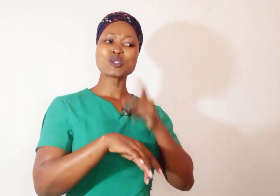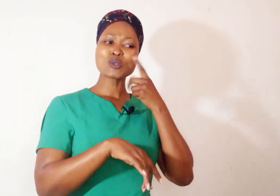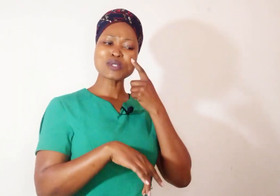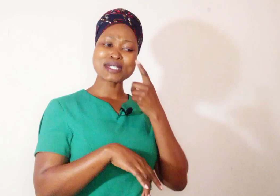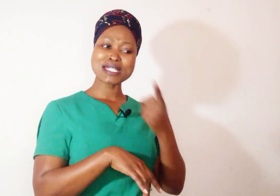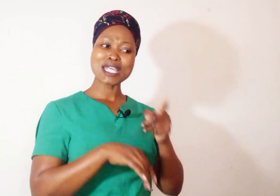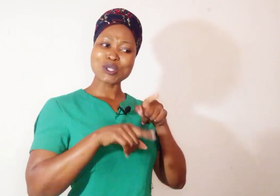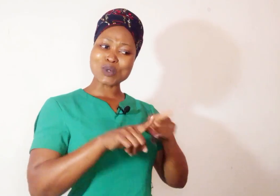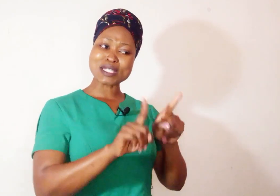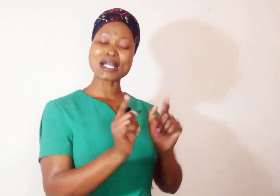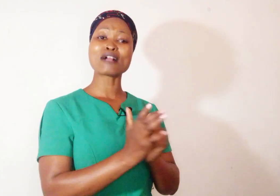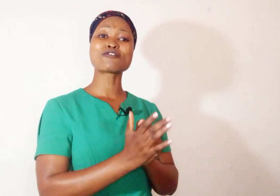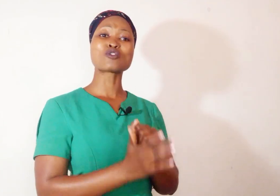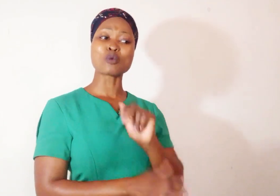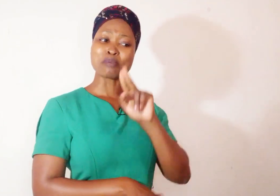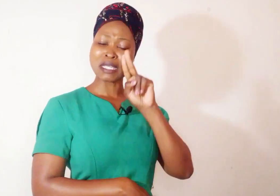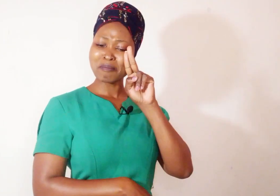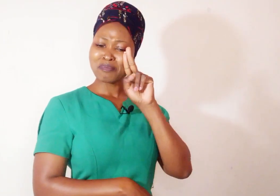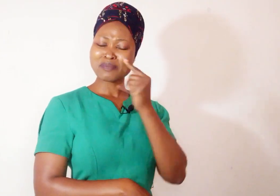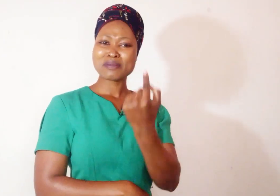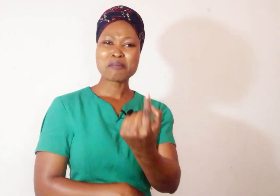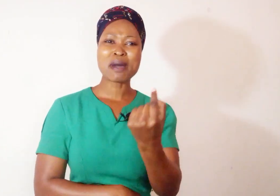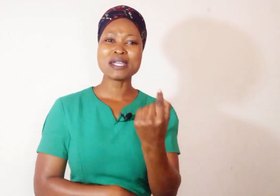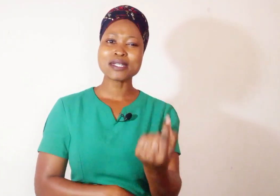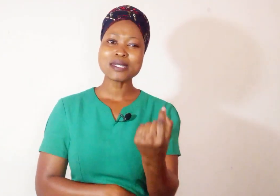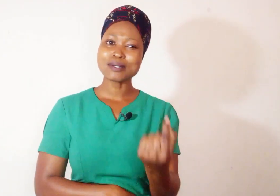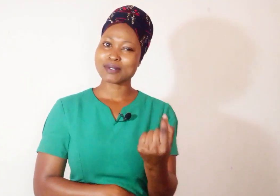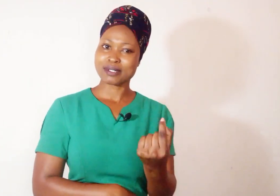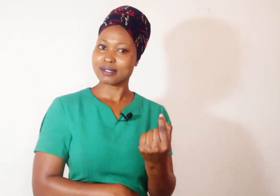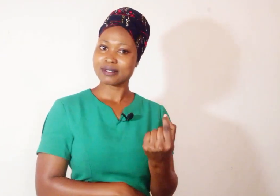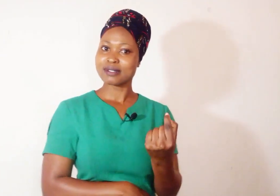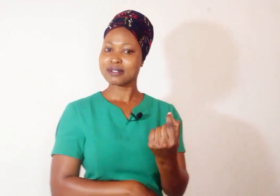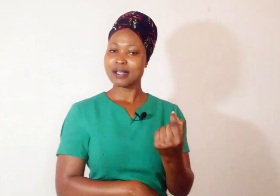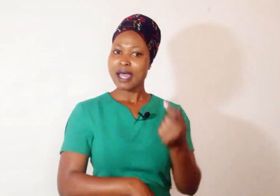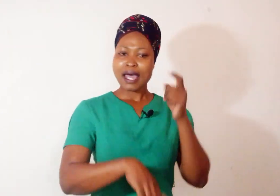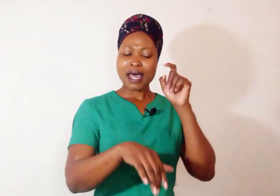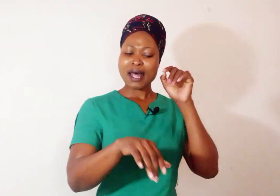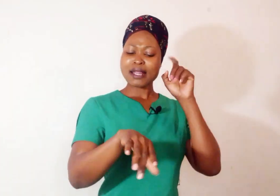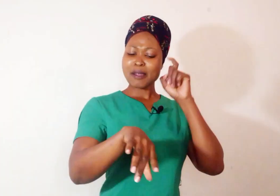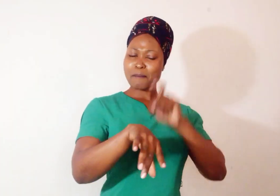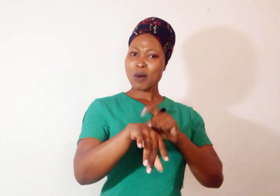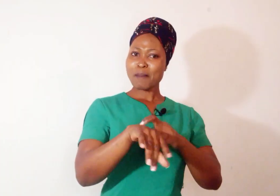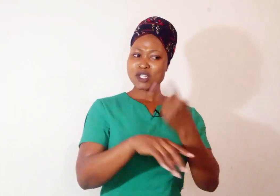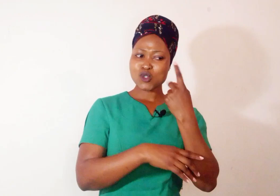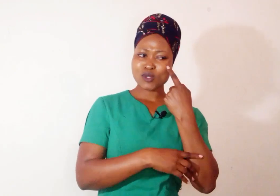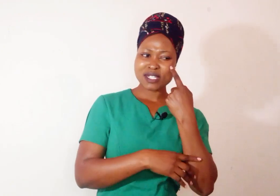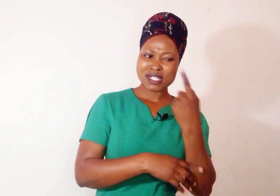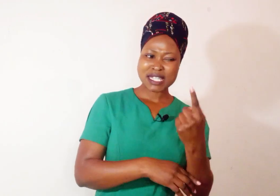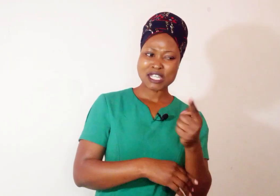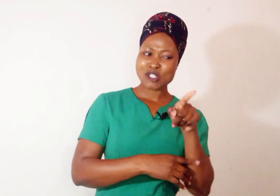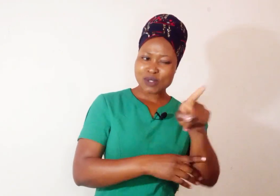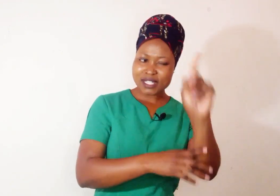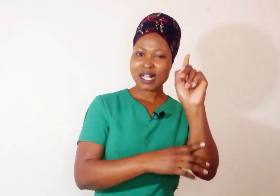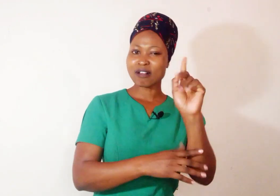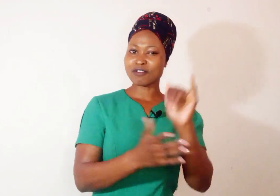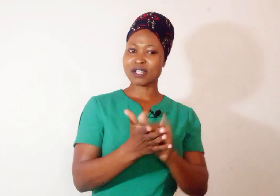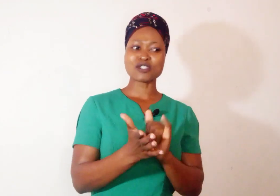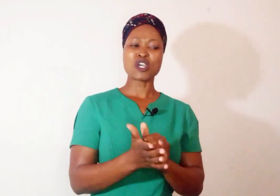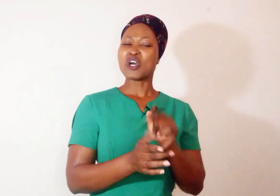you see yourself to be minute, the moment you see yourself that